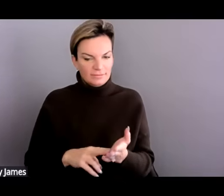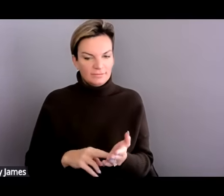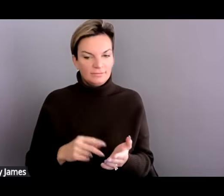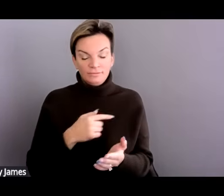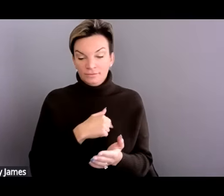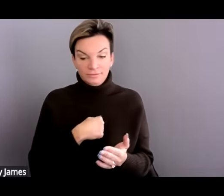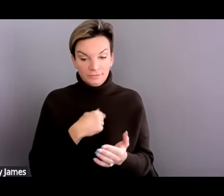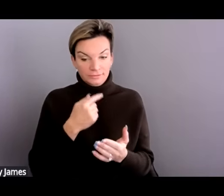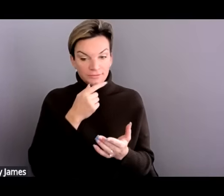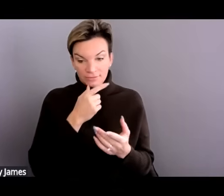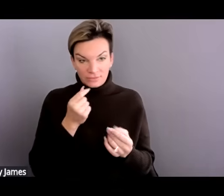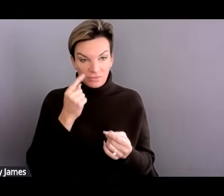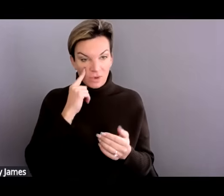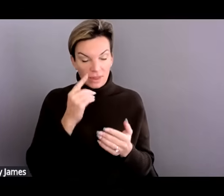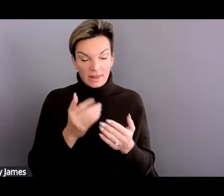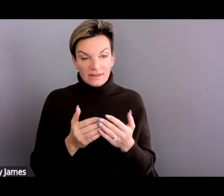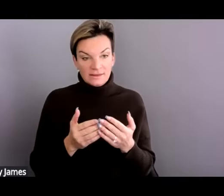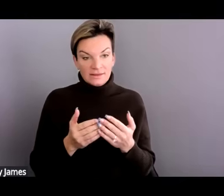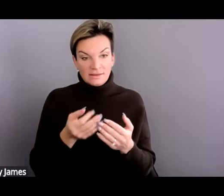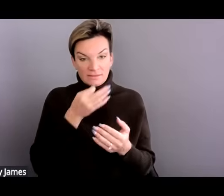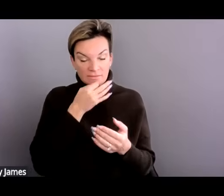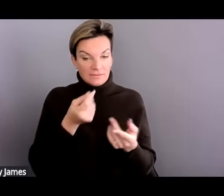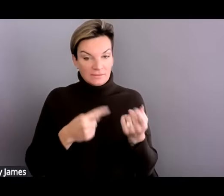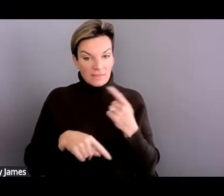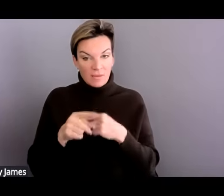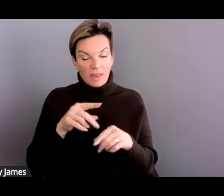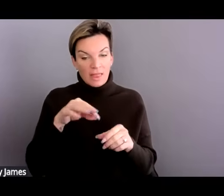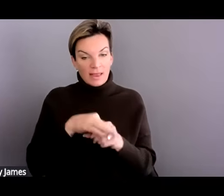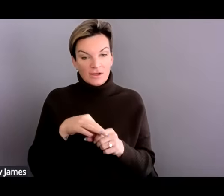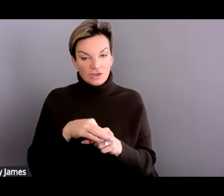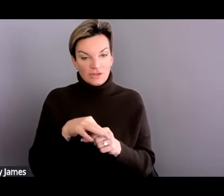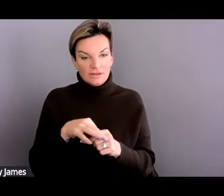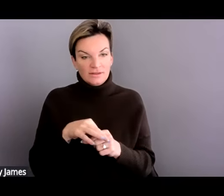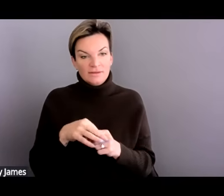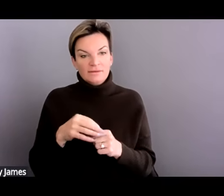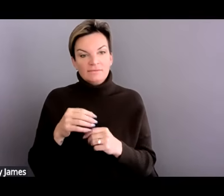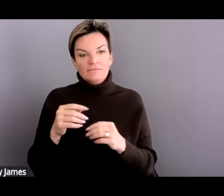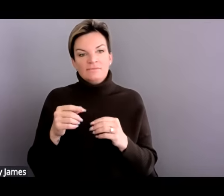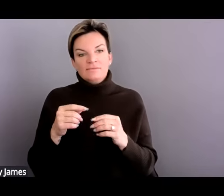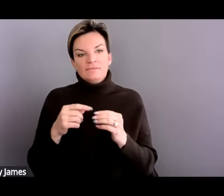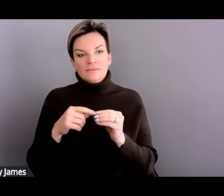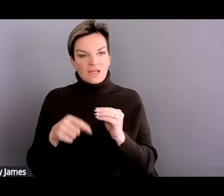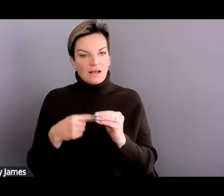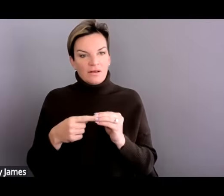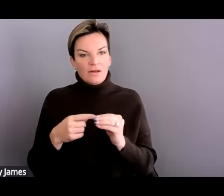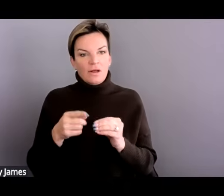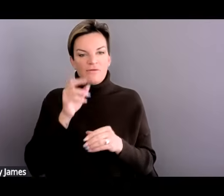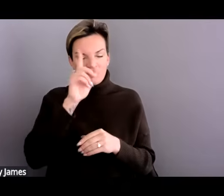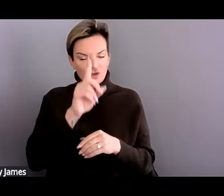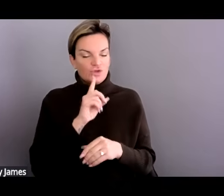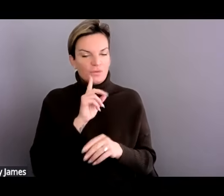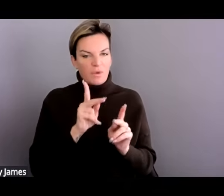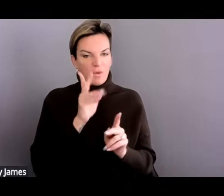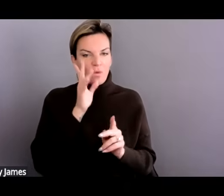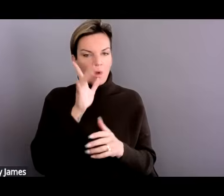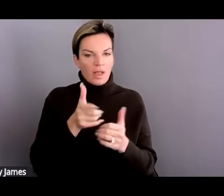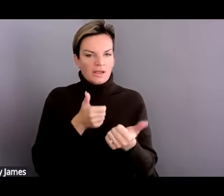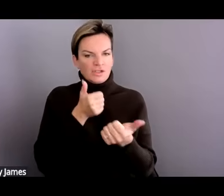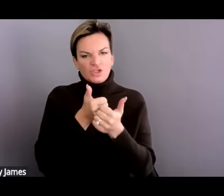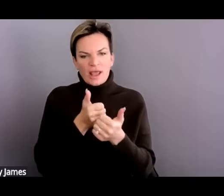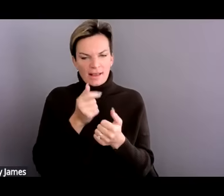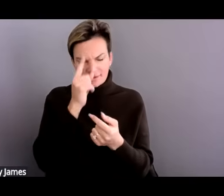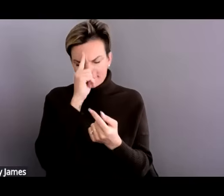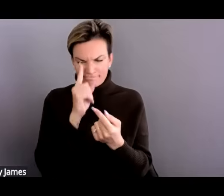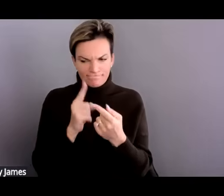upcoming election cycle when we inevitably get more challenges to the validity of the circulator signatures. So we've had a couple